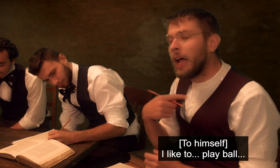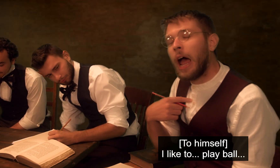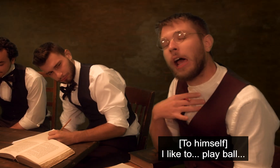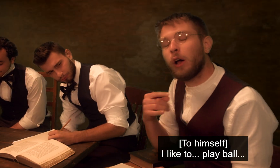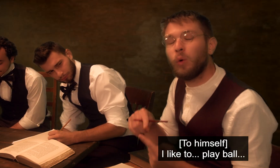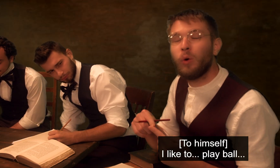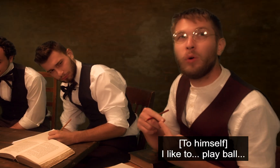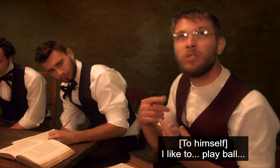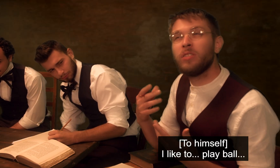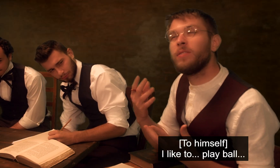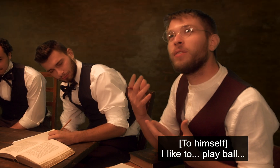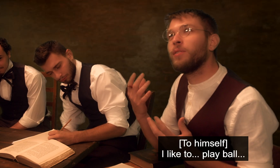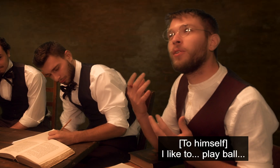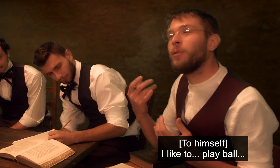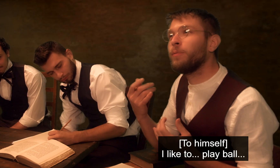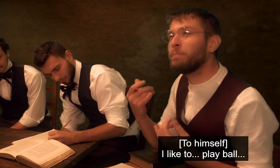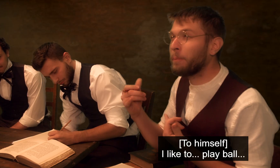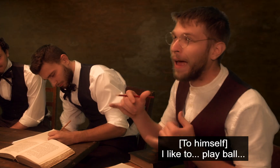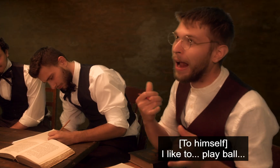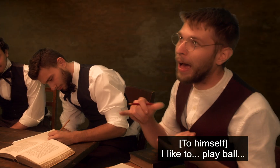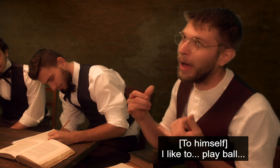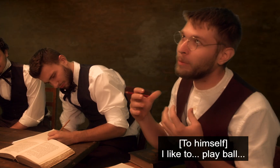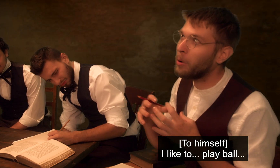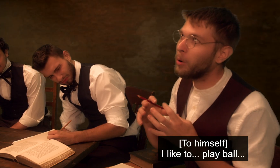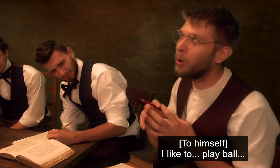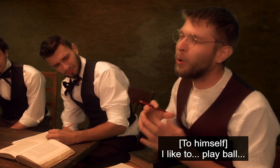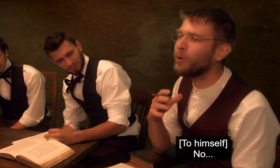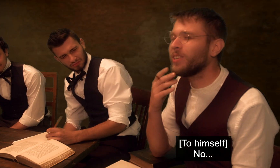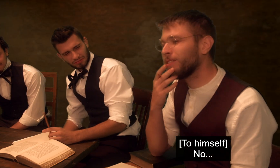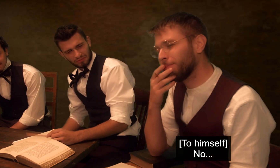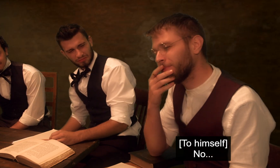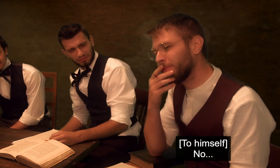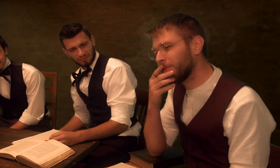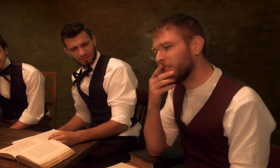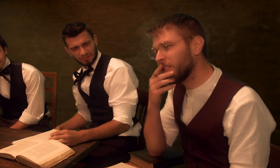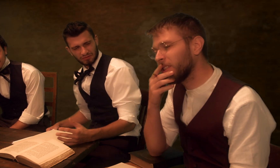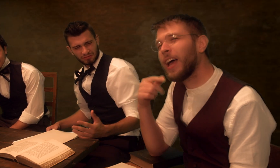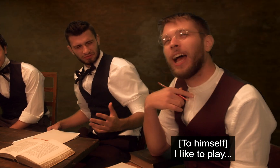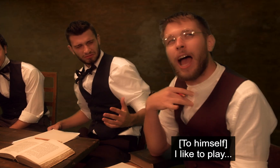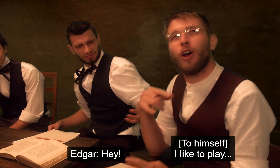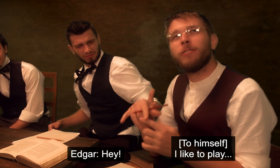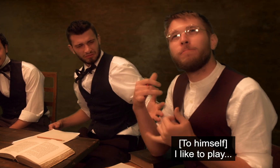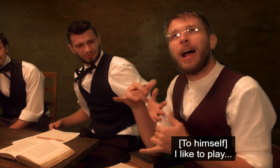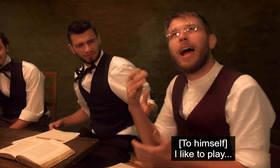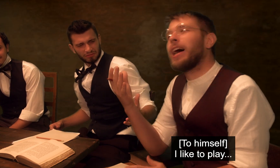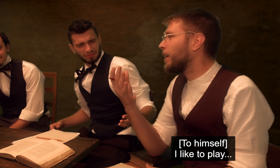I like to play ball. No. I Hey. like to